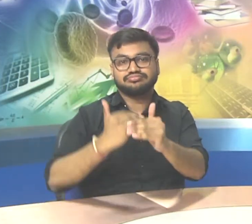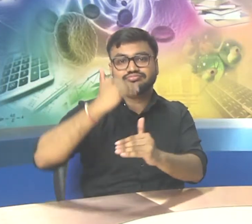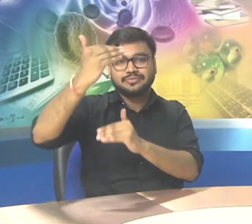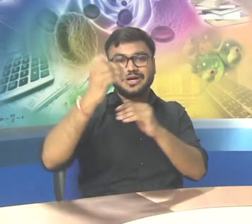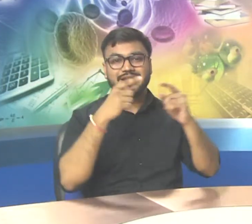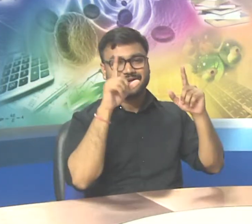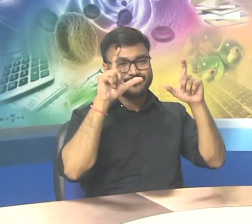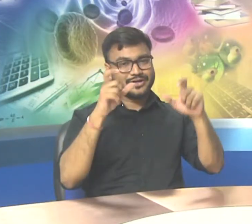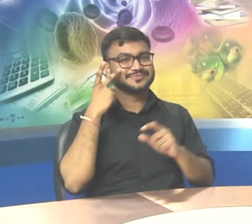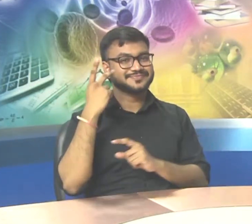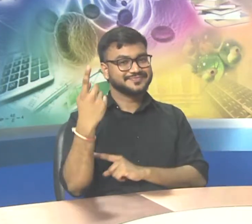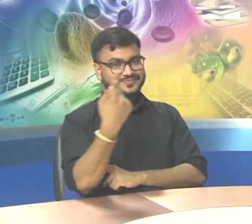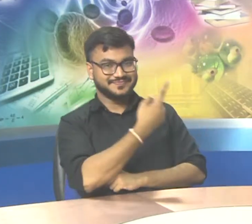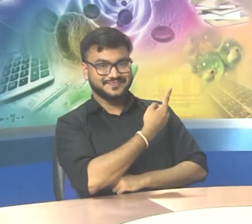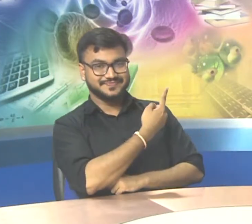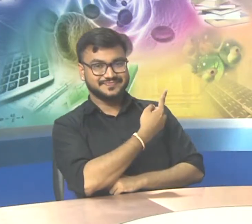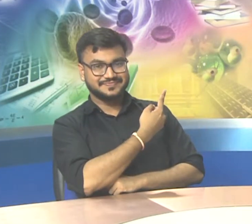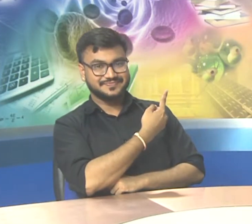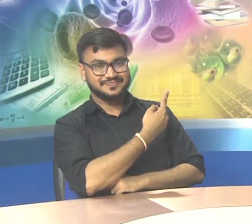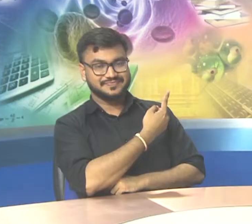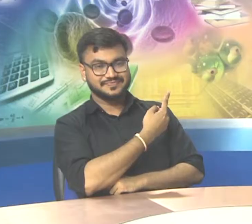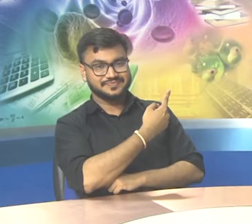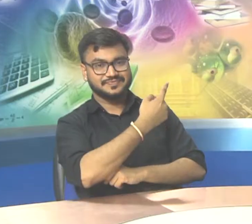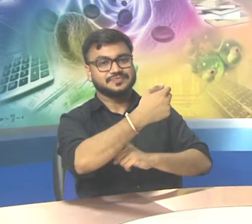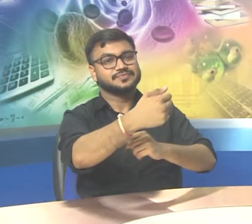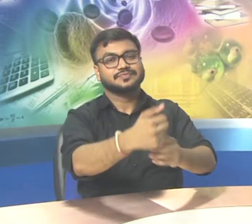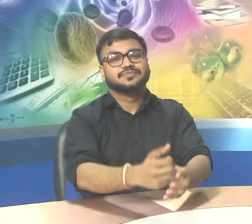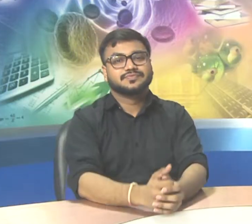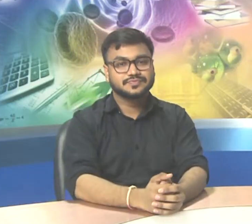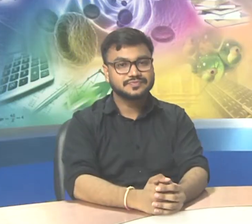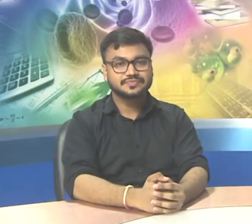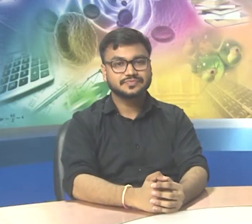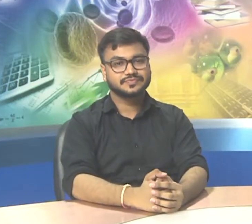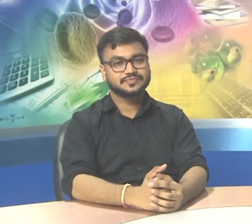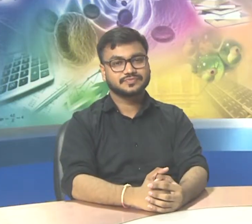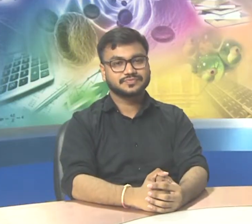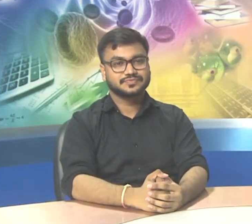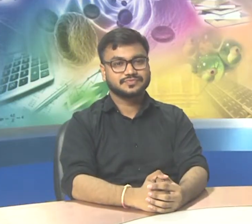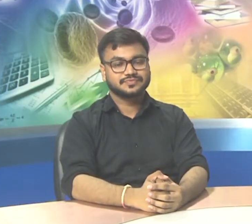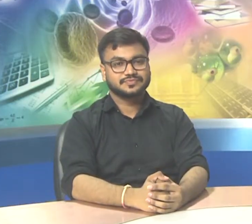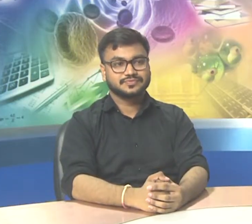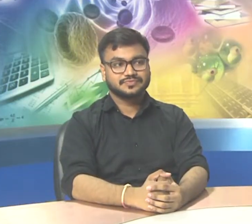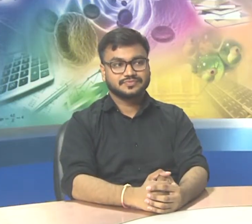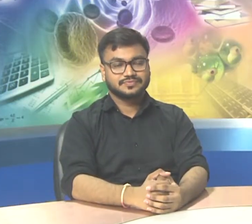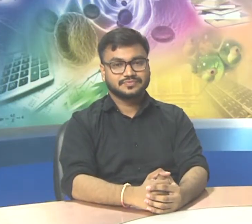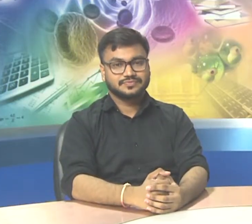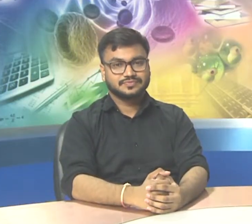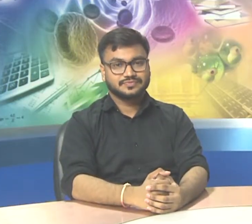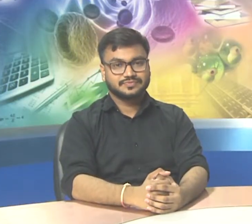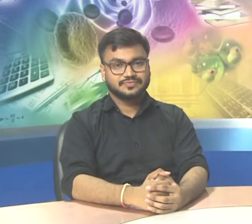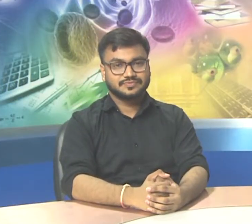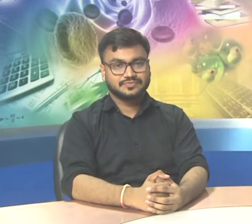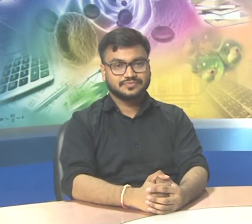food, then the food is digested, then nutrients and absorb